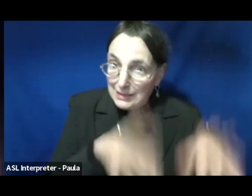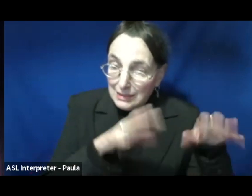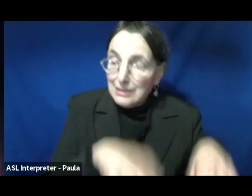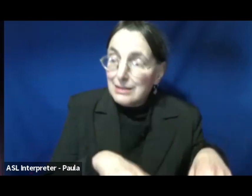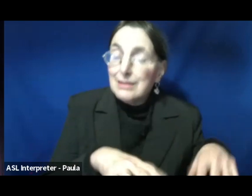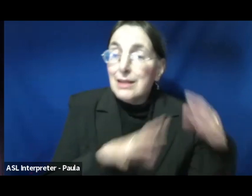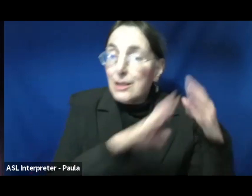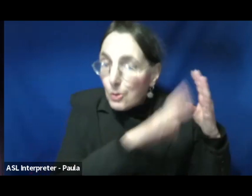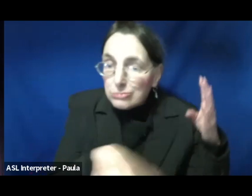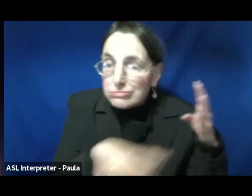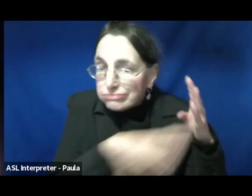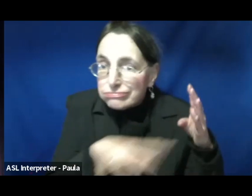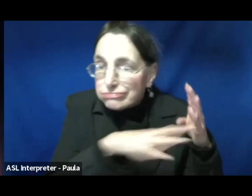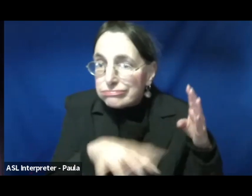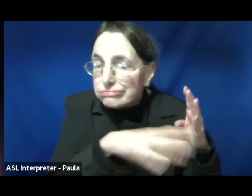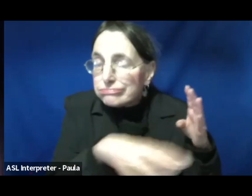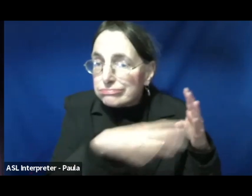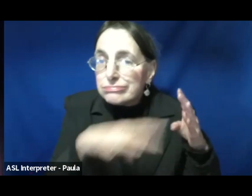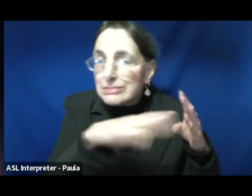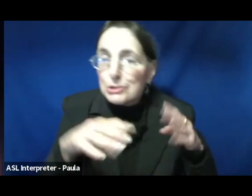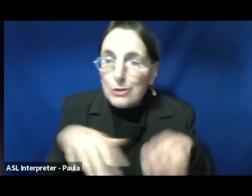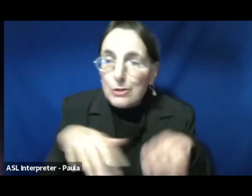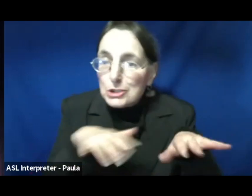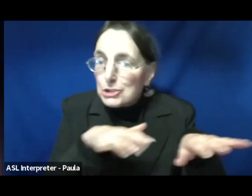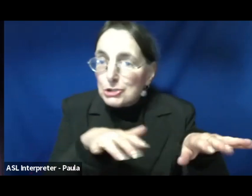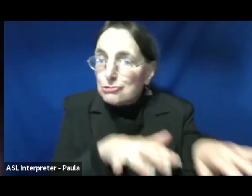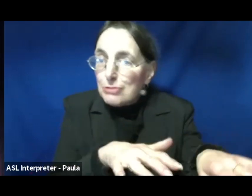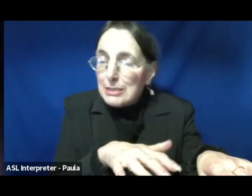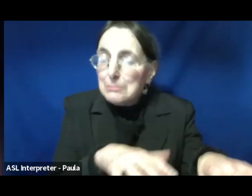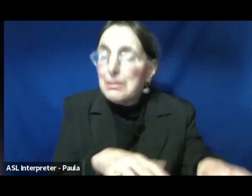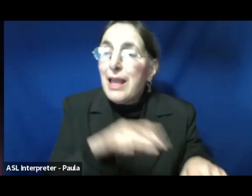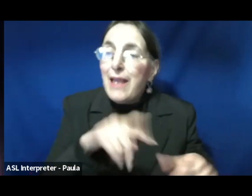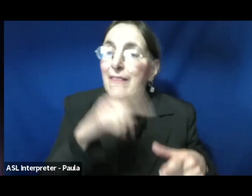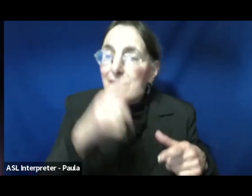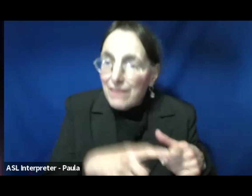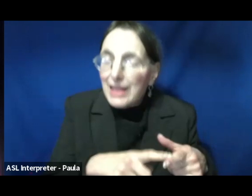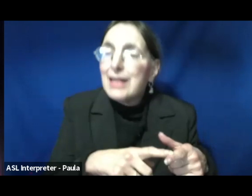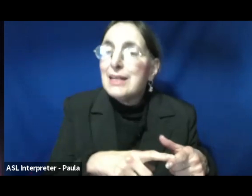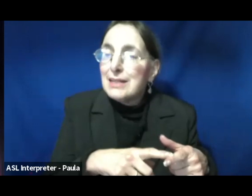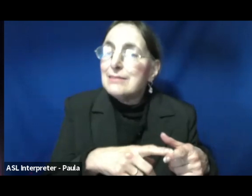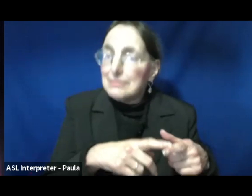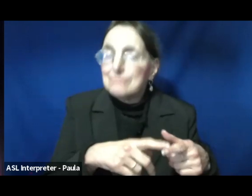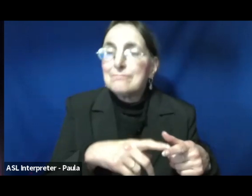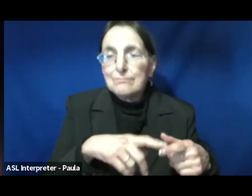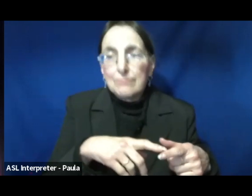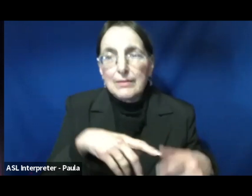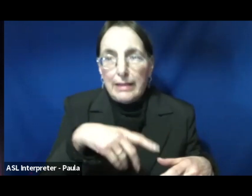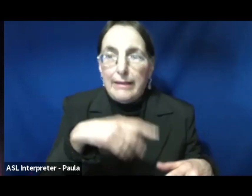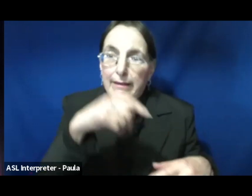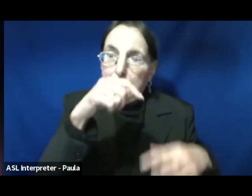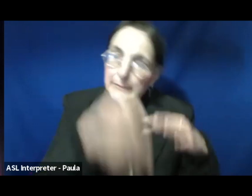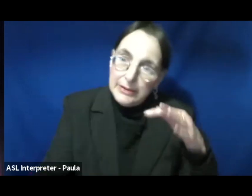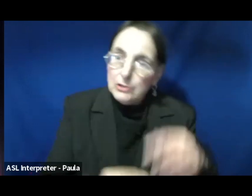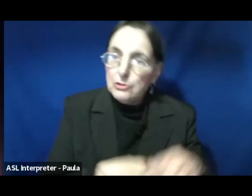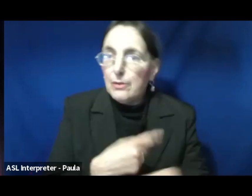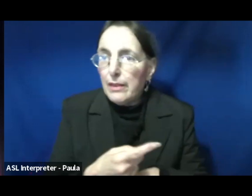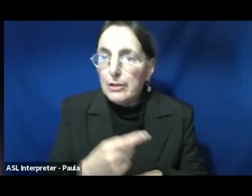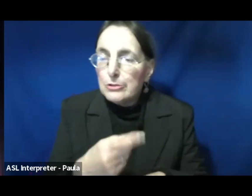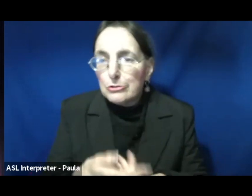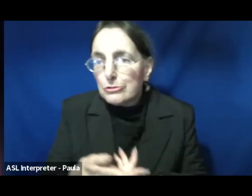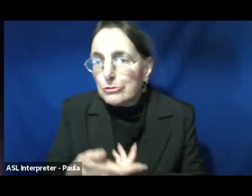pipe-borne water. They collect water from the stream. This ends up in the drinking water, and I don't know what the health implications would be. Somebody help me understand